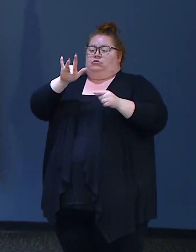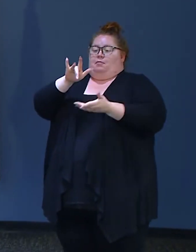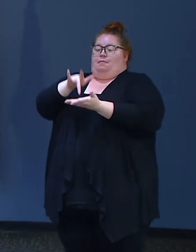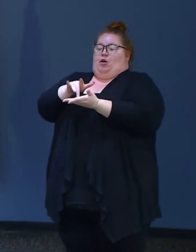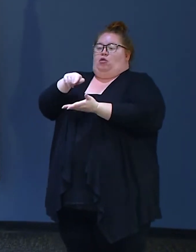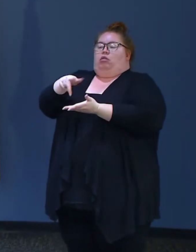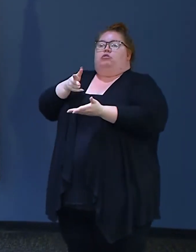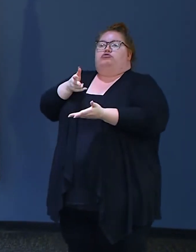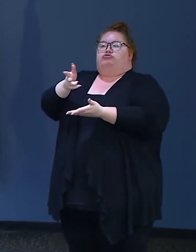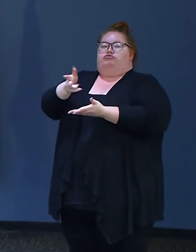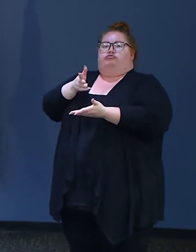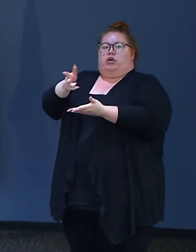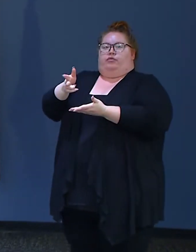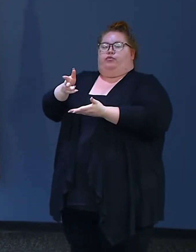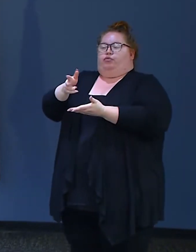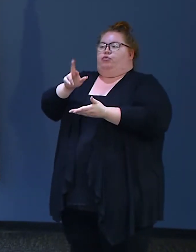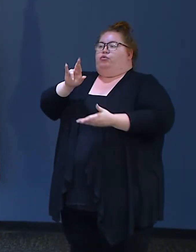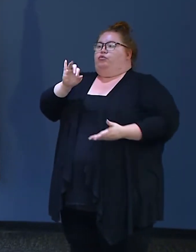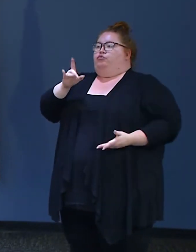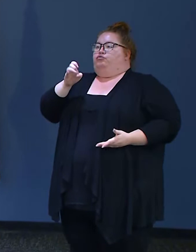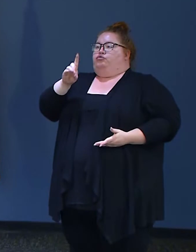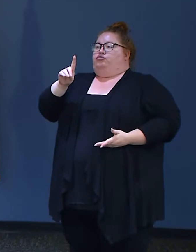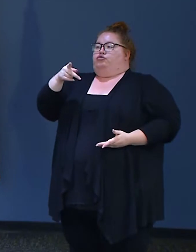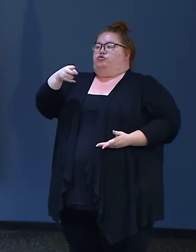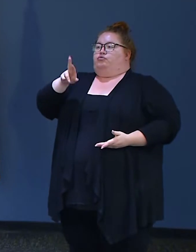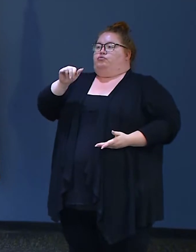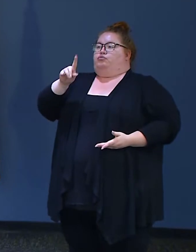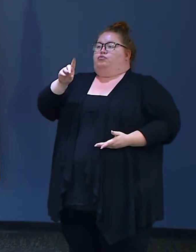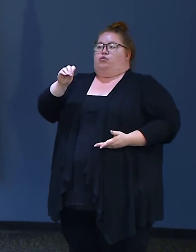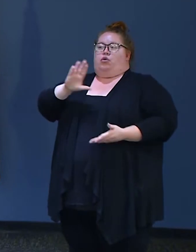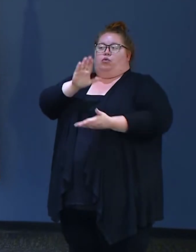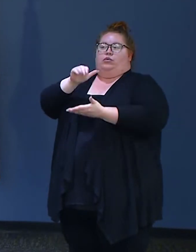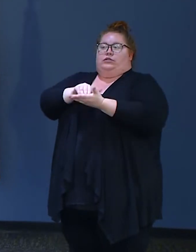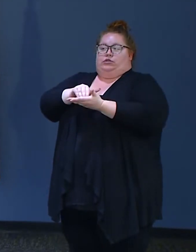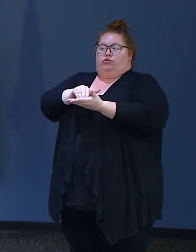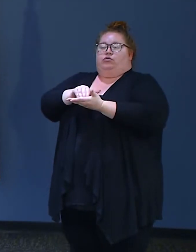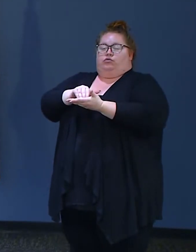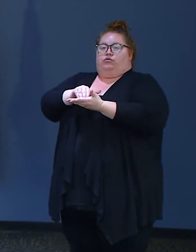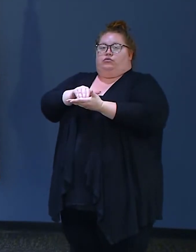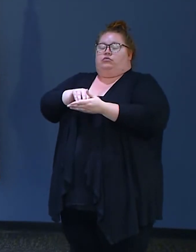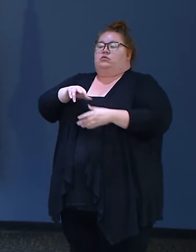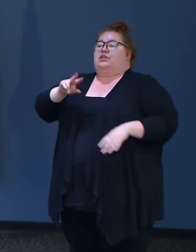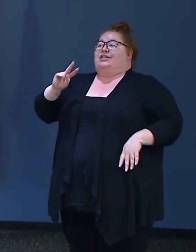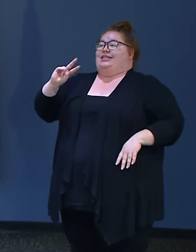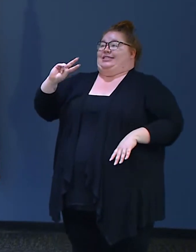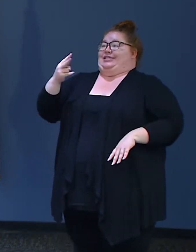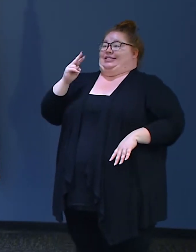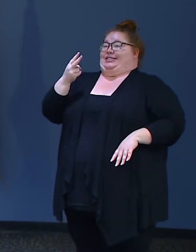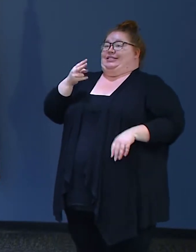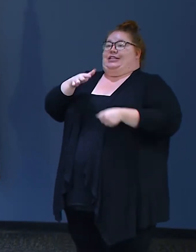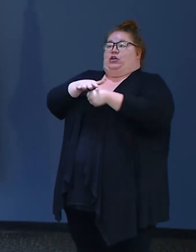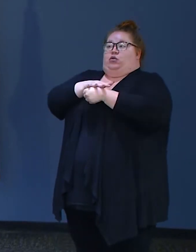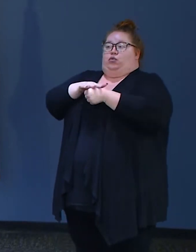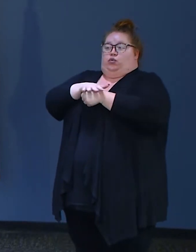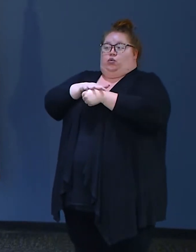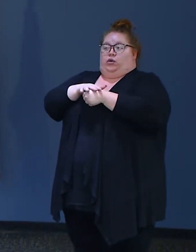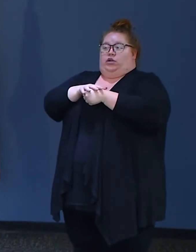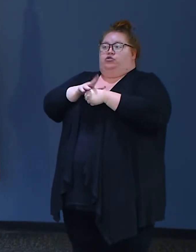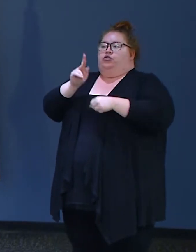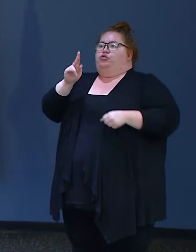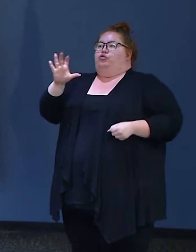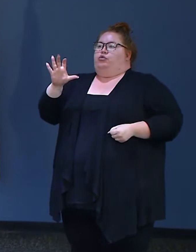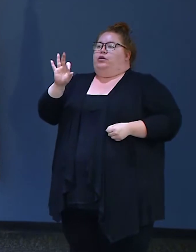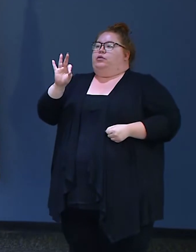operate Sunday through Friday from 8 a.m. to 2 p.m. The second location is in Bakersfield at the Kern County